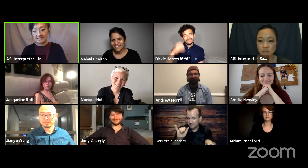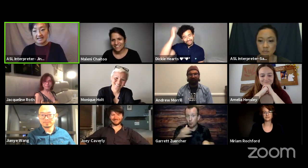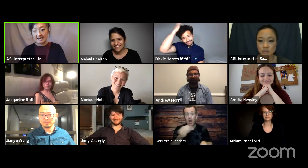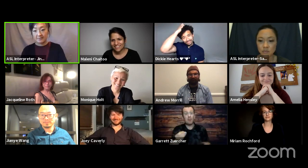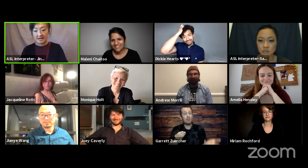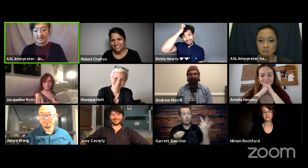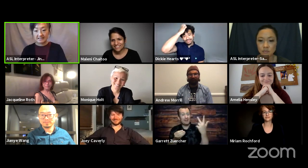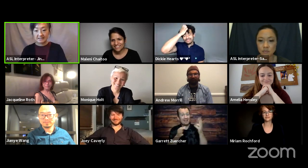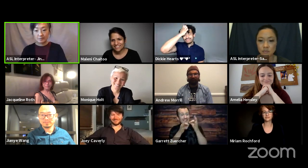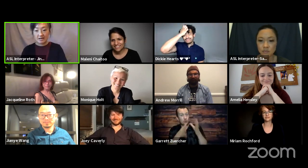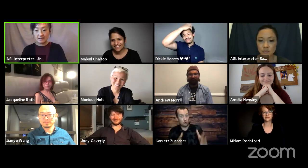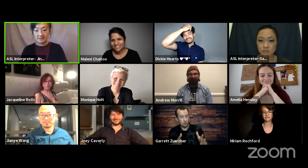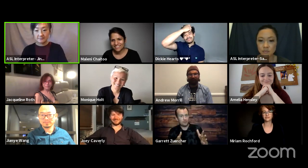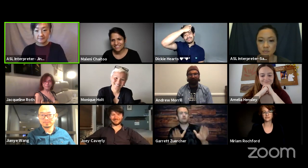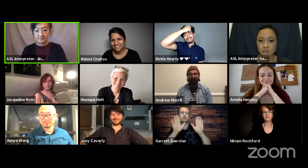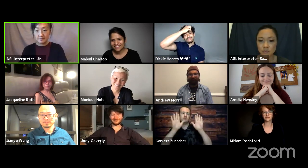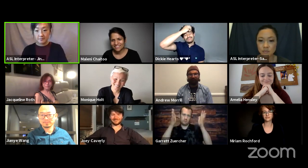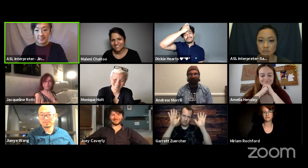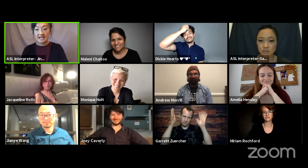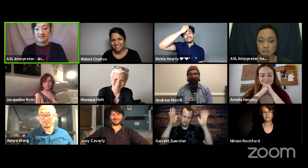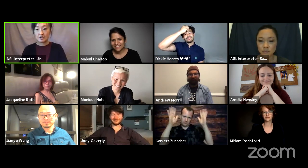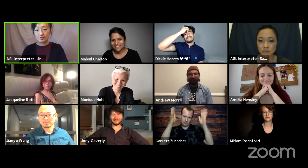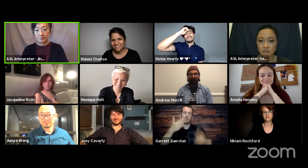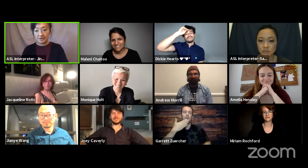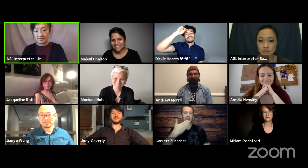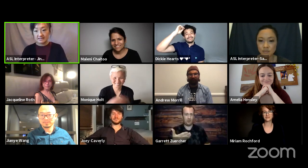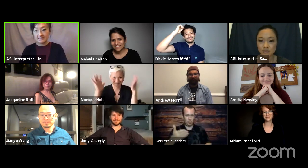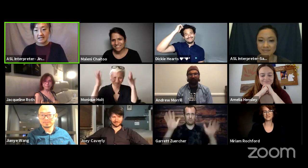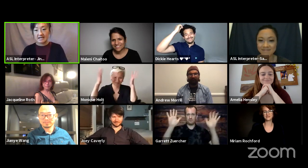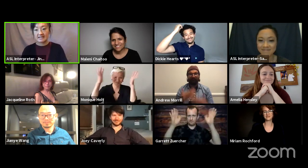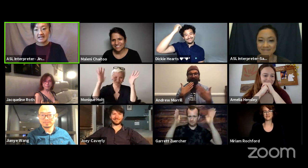and the panelists as well, and the interpreters. And thank